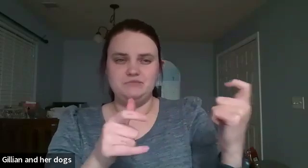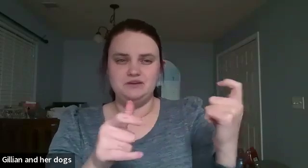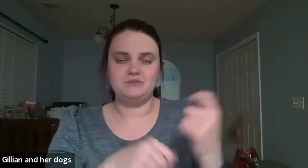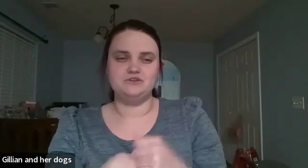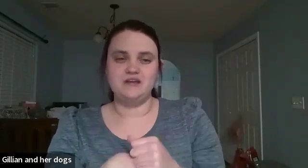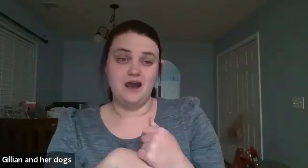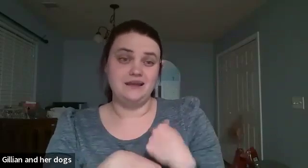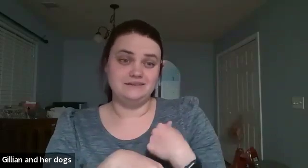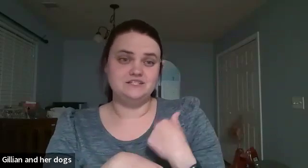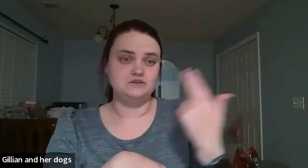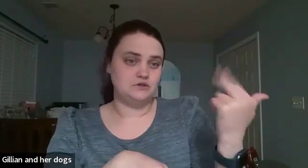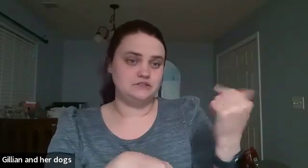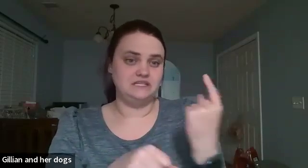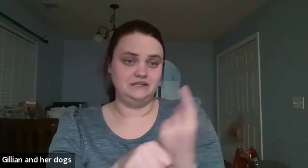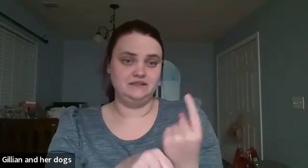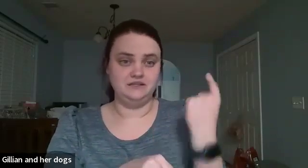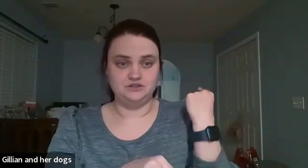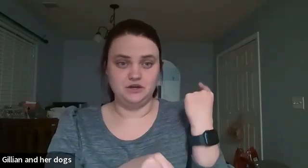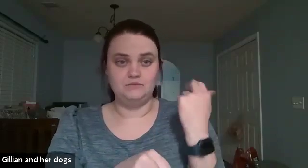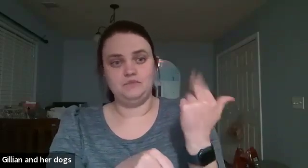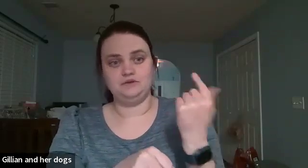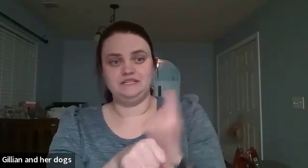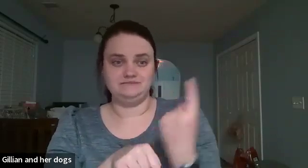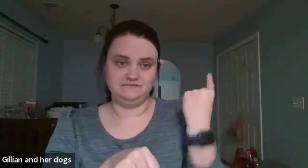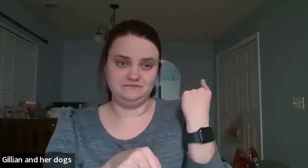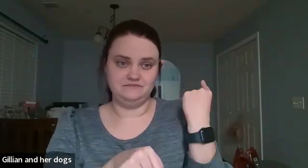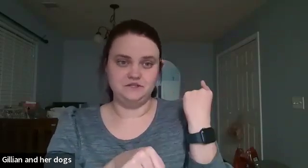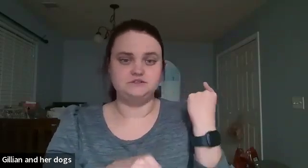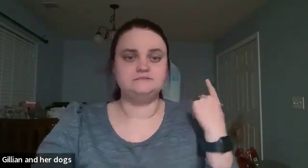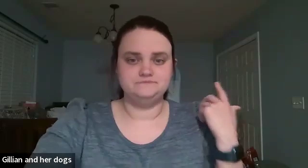like the bigger numbers, I at least do 13 years ago, 13 years.